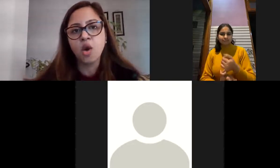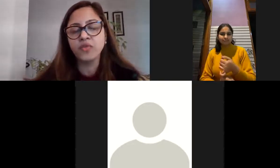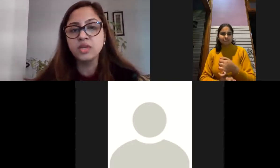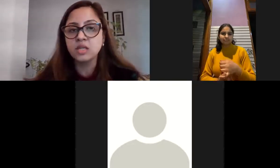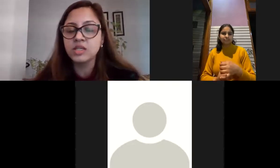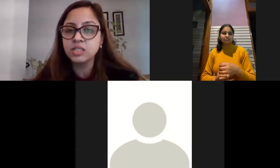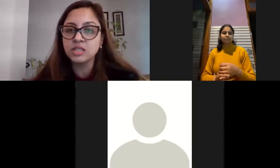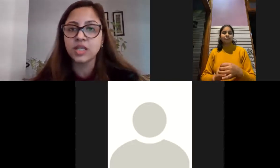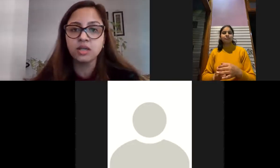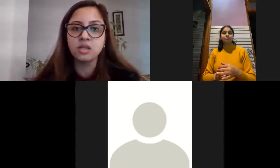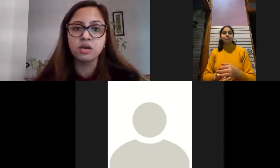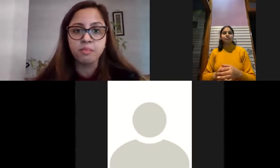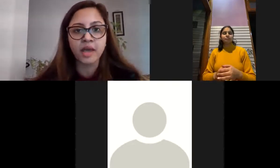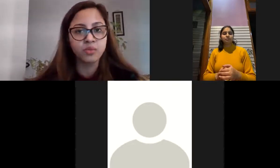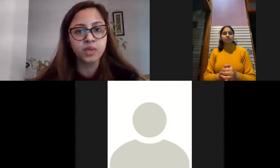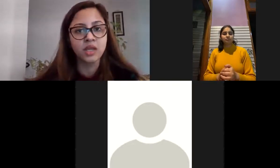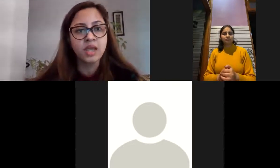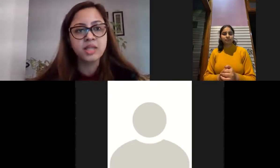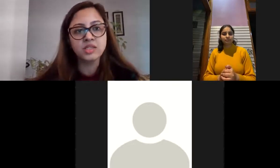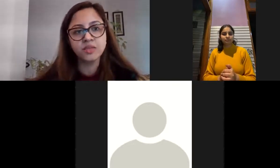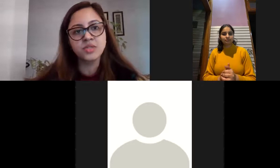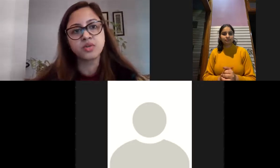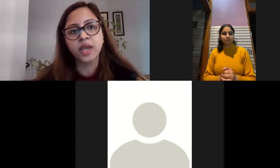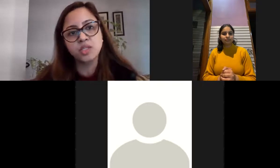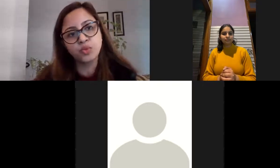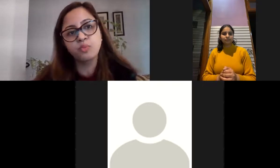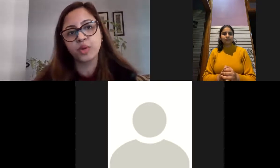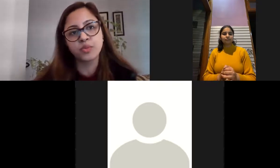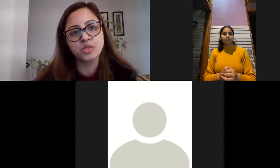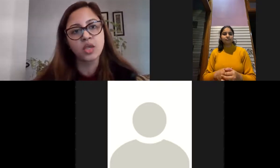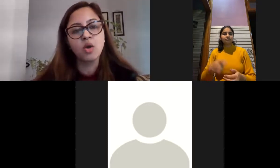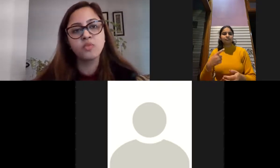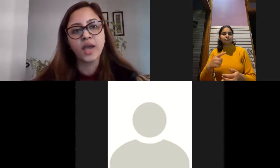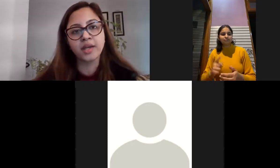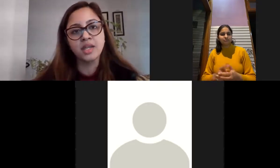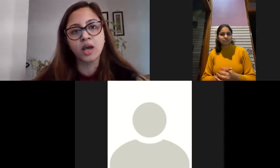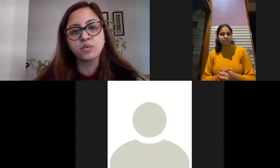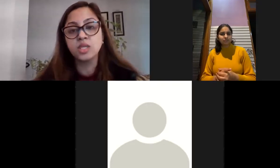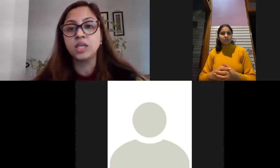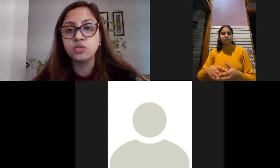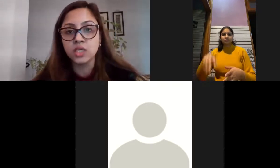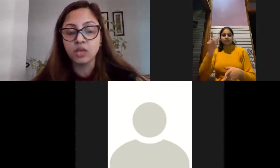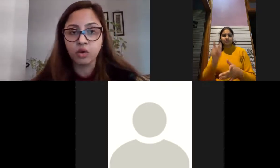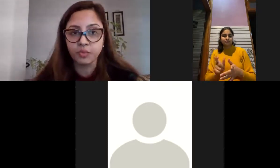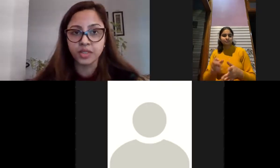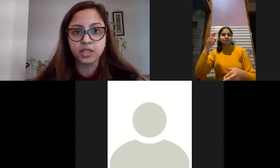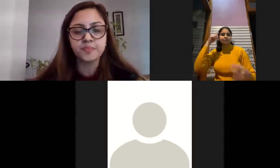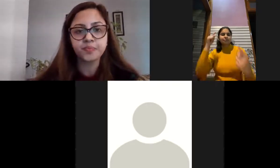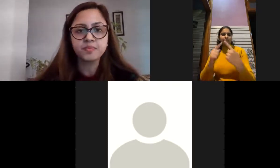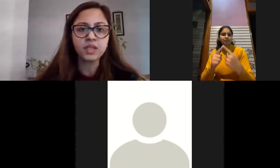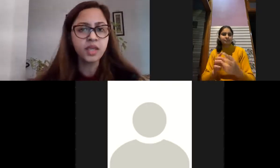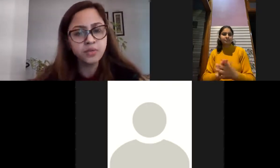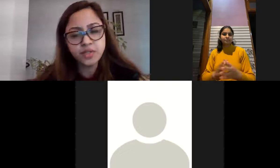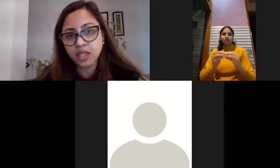thread of a nurse attending a mad woman and serves the rightful purpose of adding up to the intrigue of